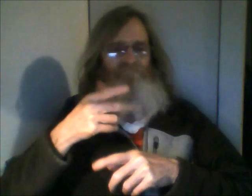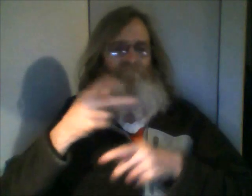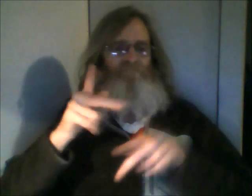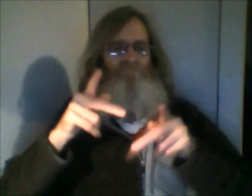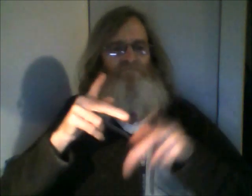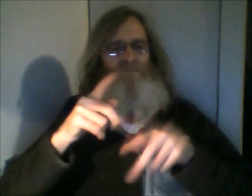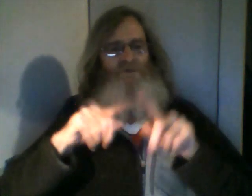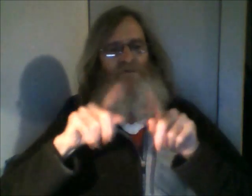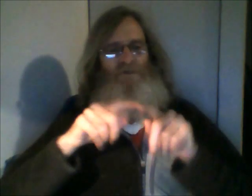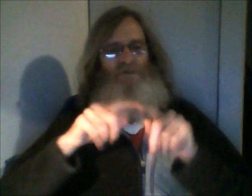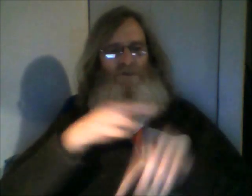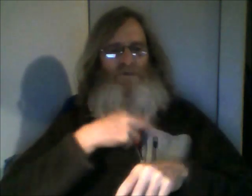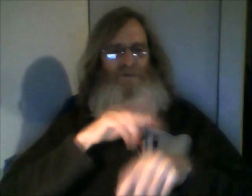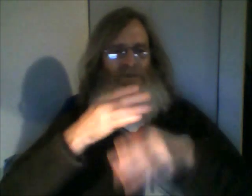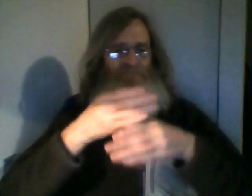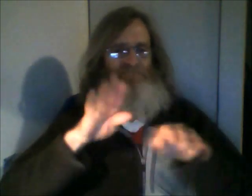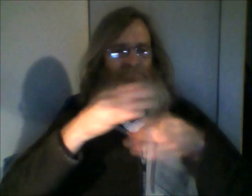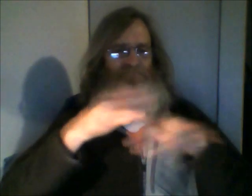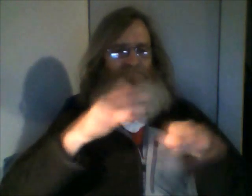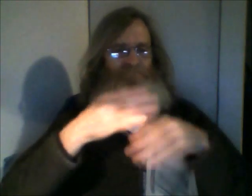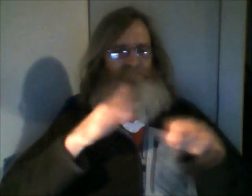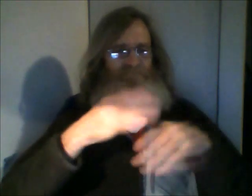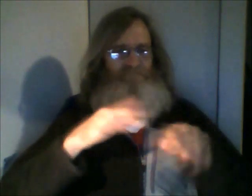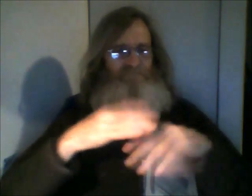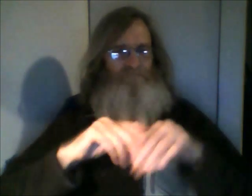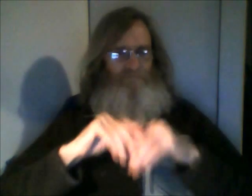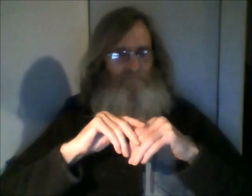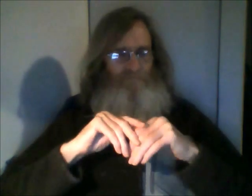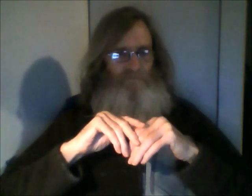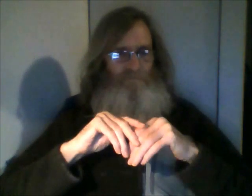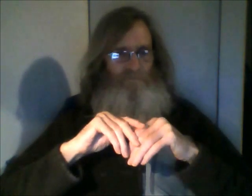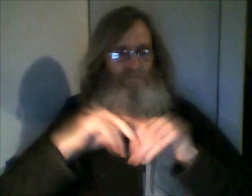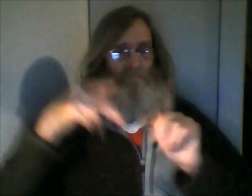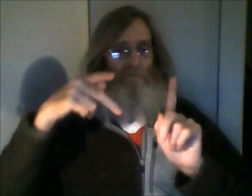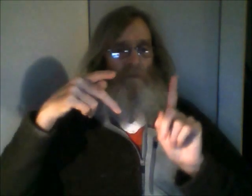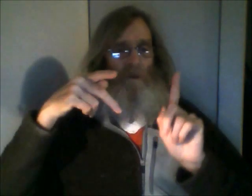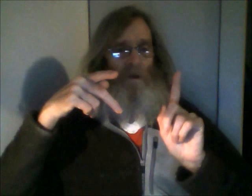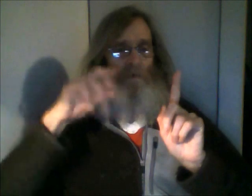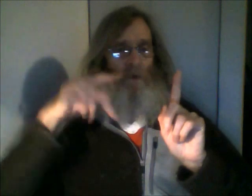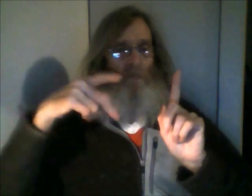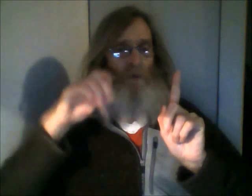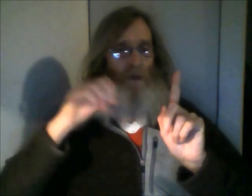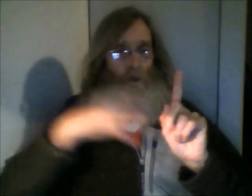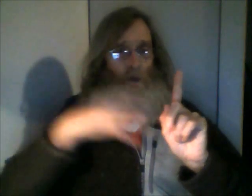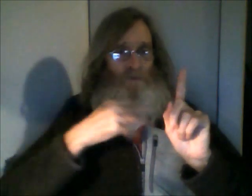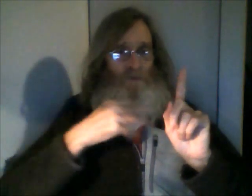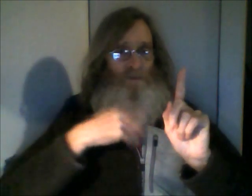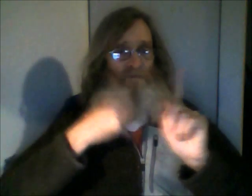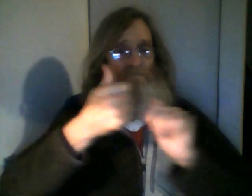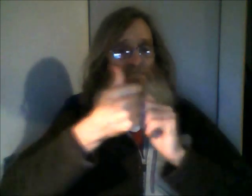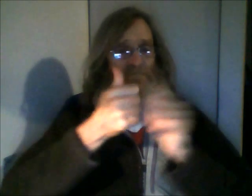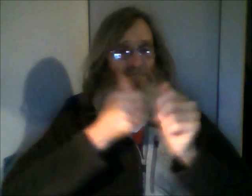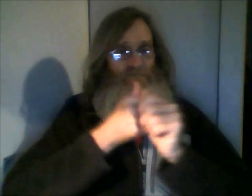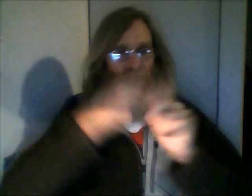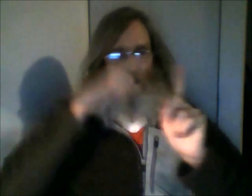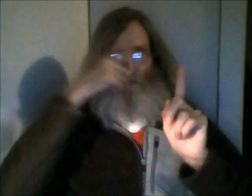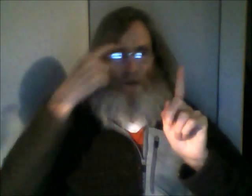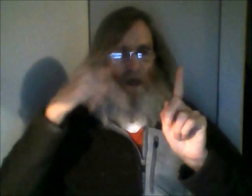need. This is how many air cells you'll have. This is how many coffees you'll drink. This is how many selfies you'll take. Or at least she'll